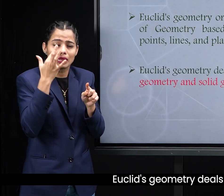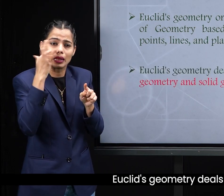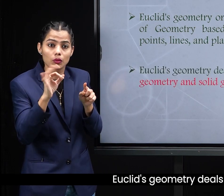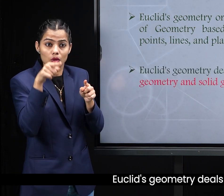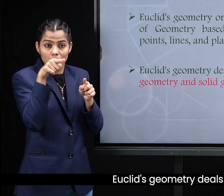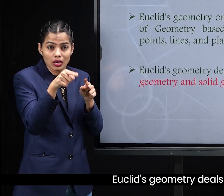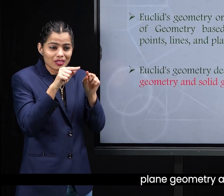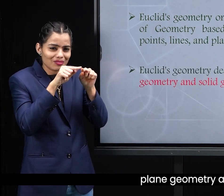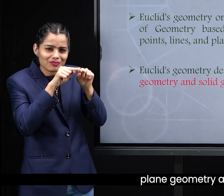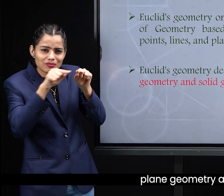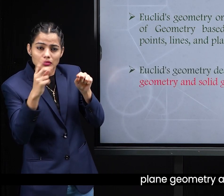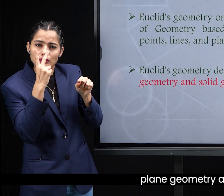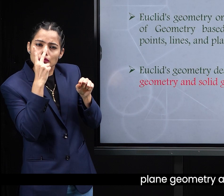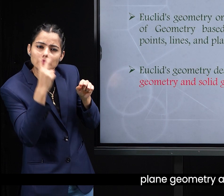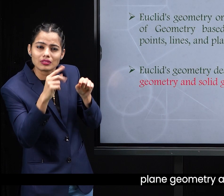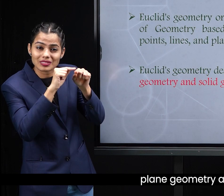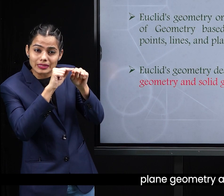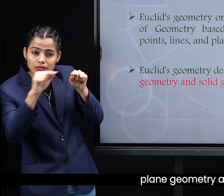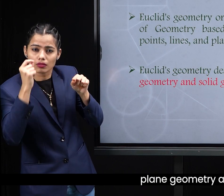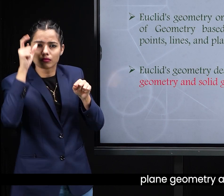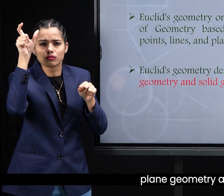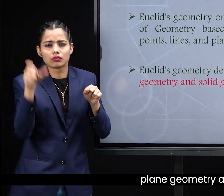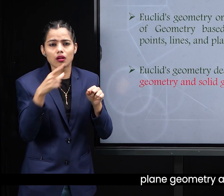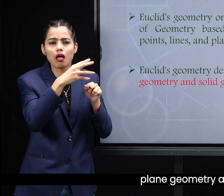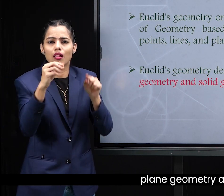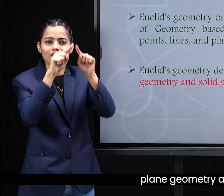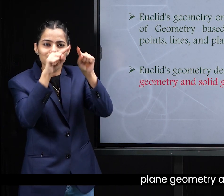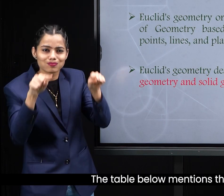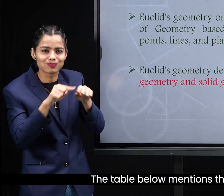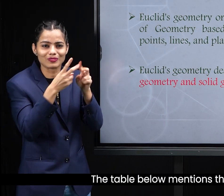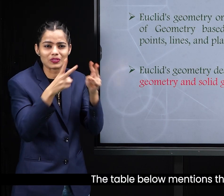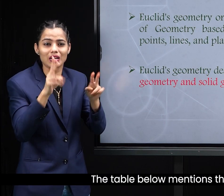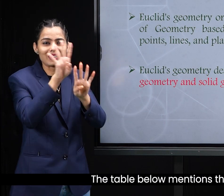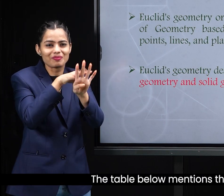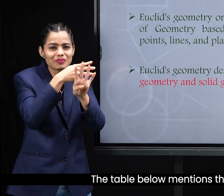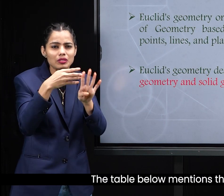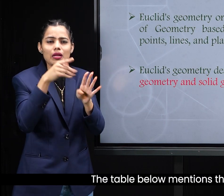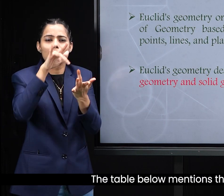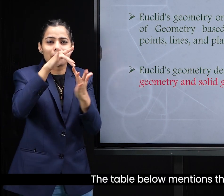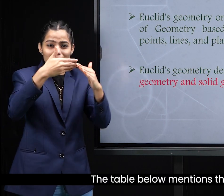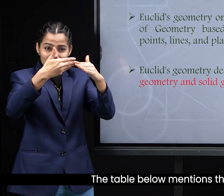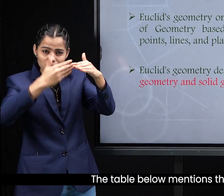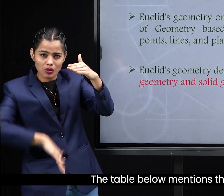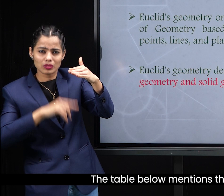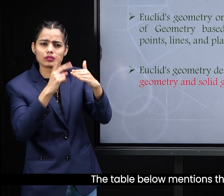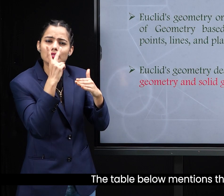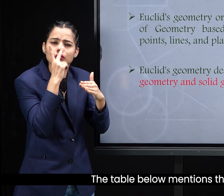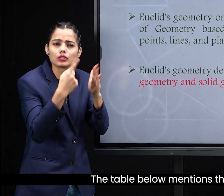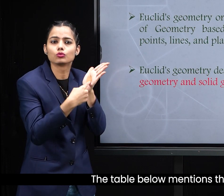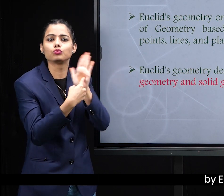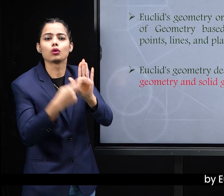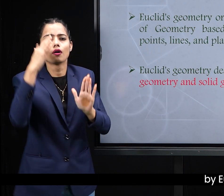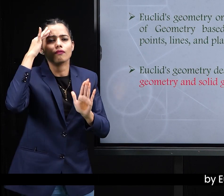main aspects: plane geometry and solid geometry. The table below mentions the theorems that